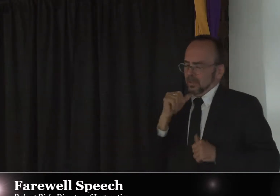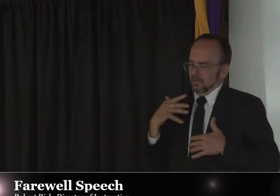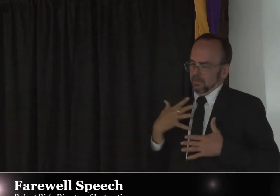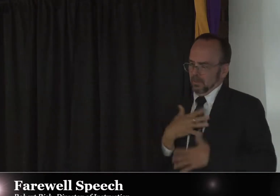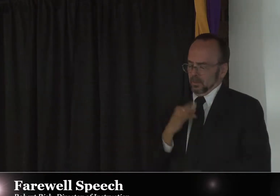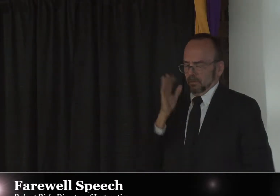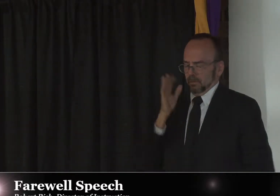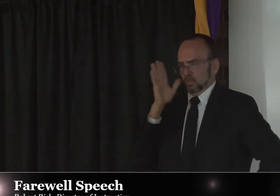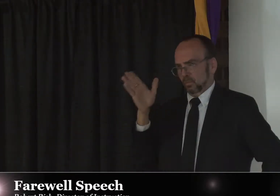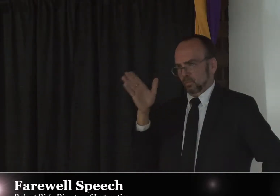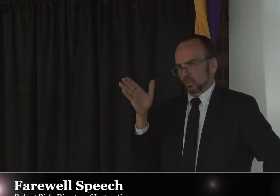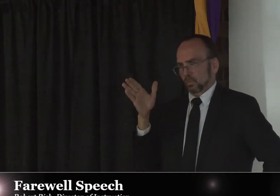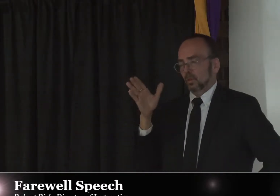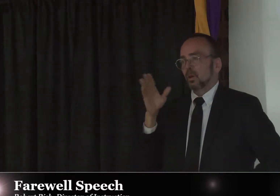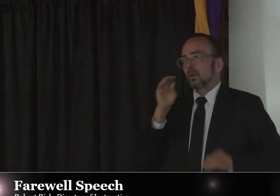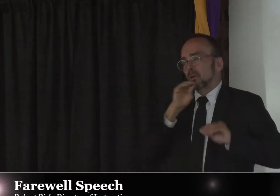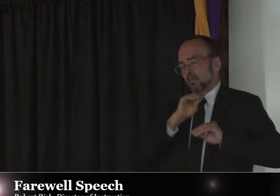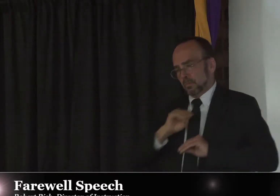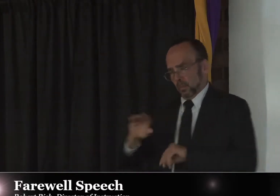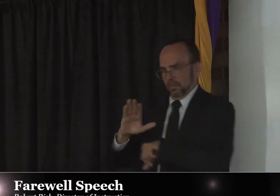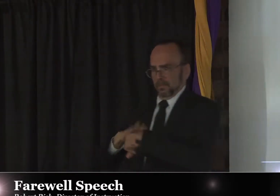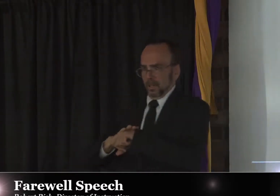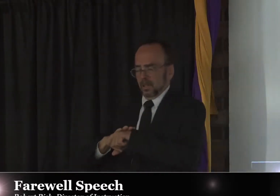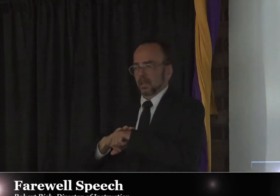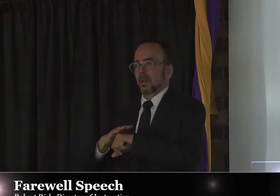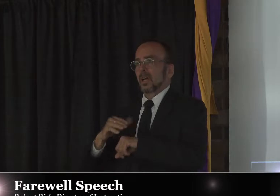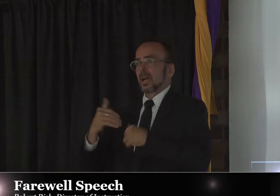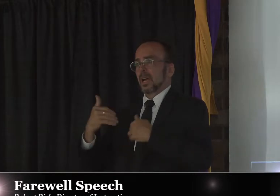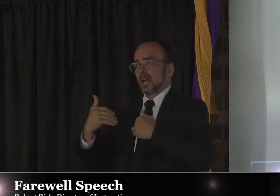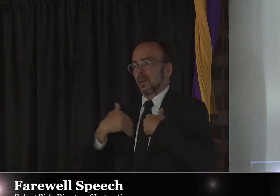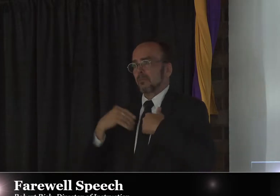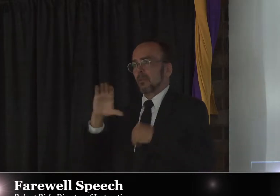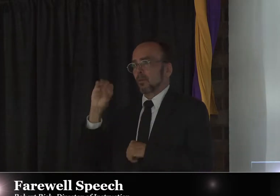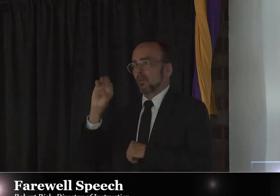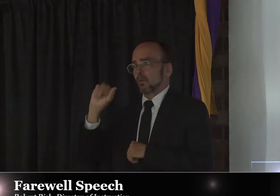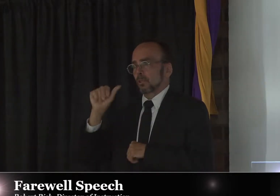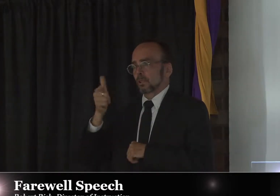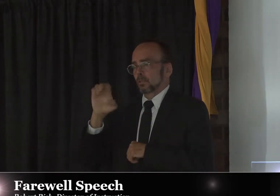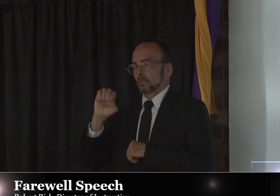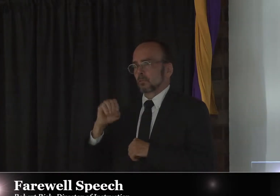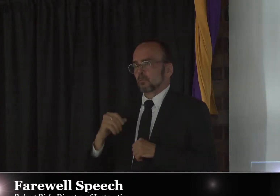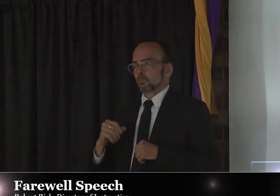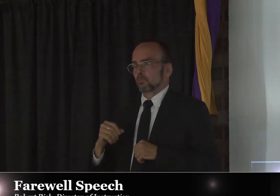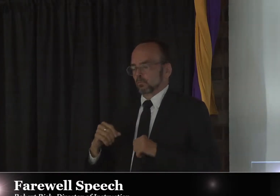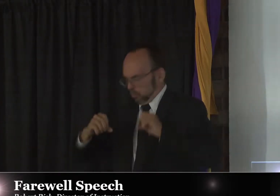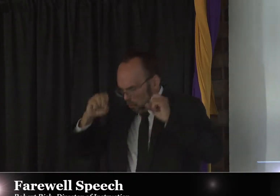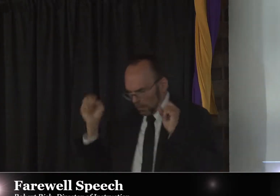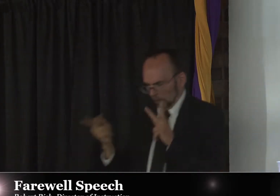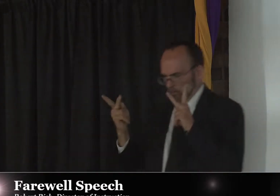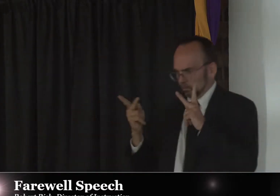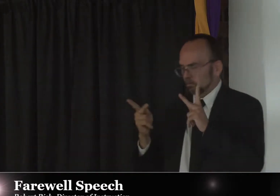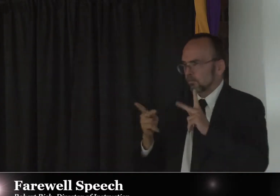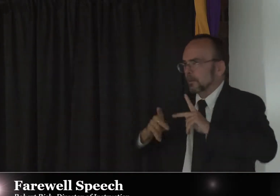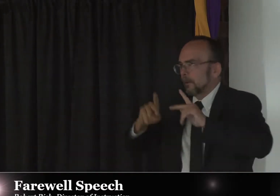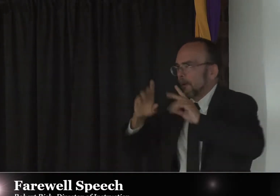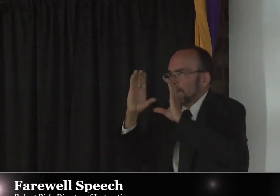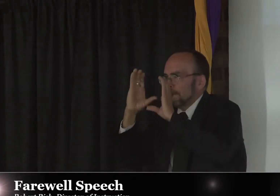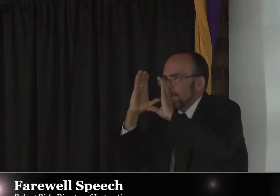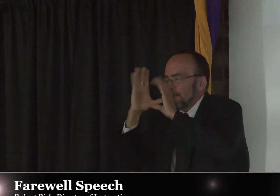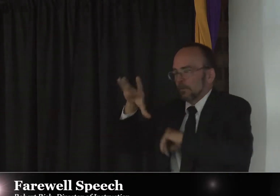told me, don't be afraid of the future. Move on. have courage. And she said,